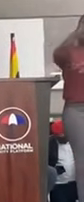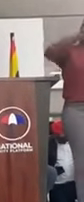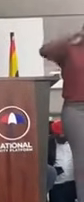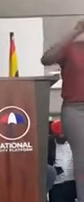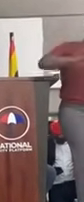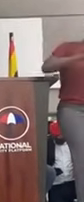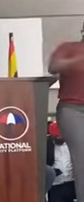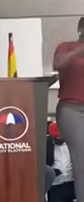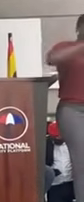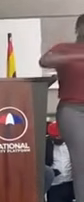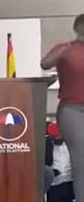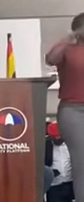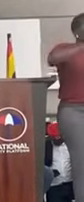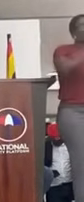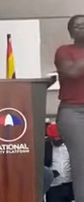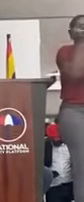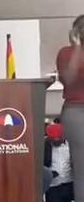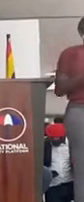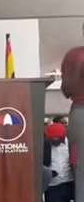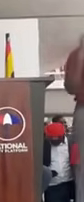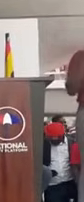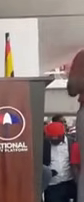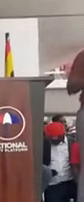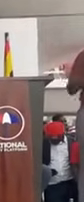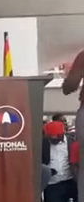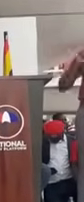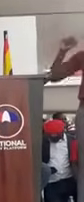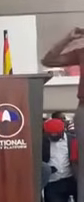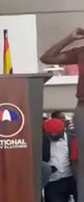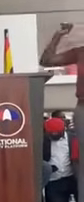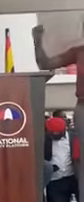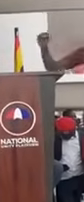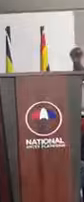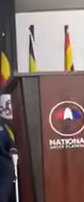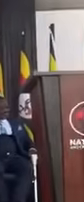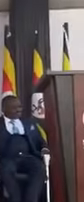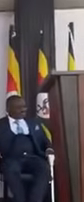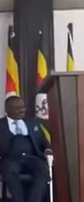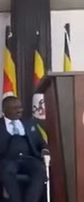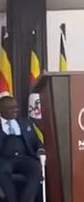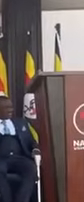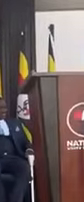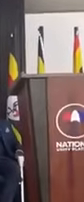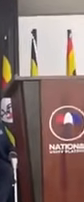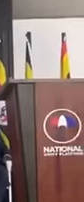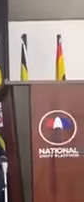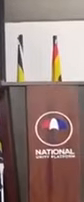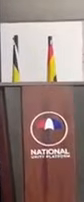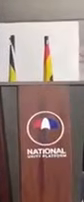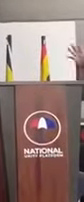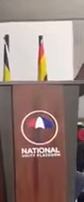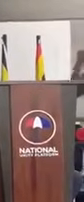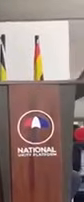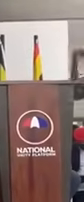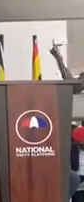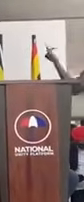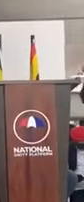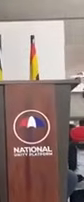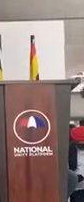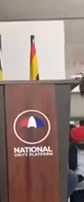Who else can say it better than our president? Your Excellency, kindly allow me to invite the